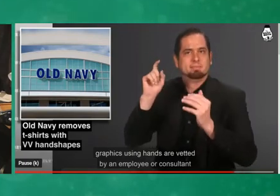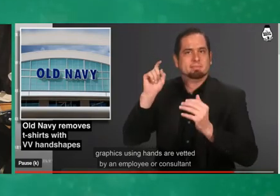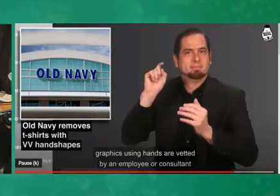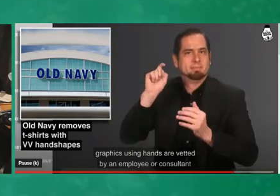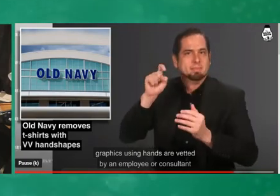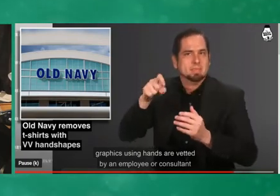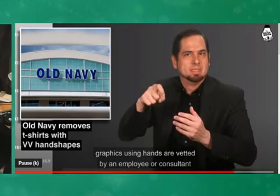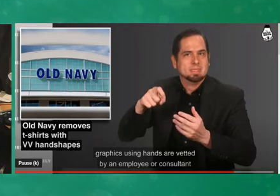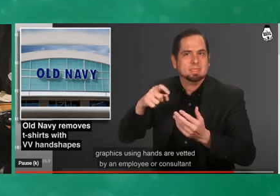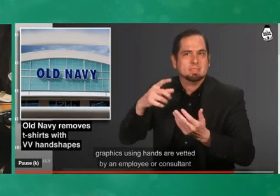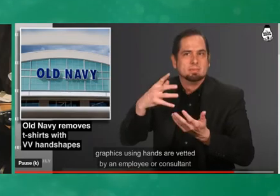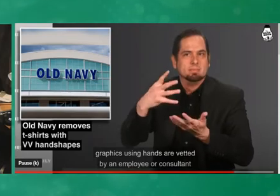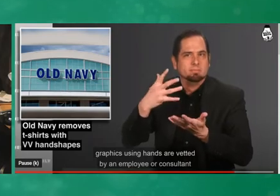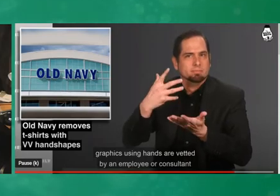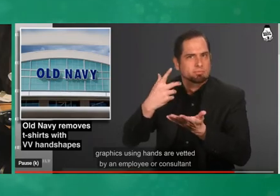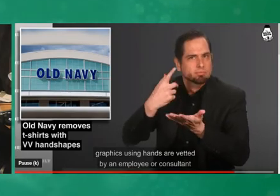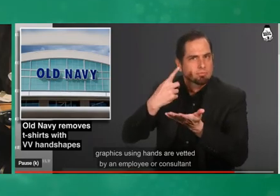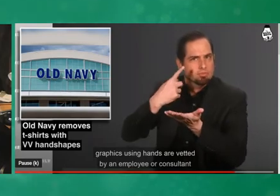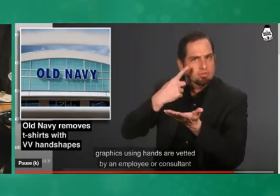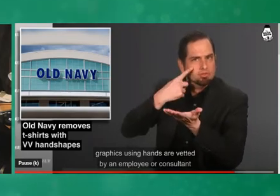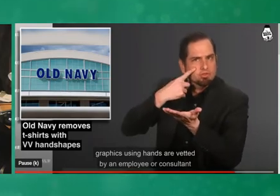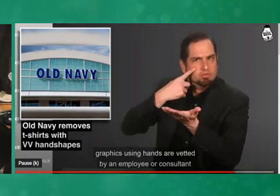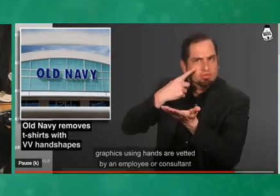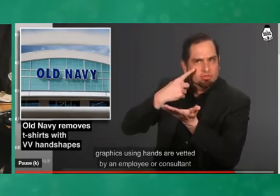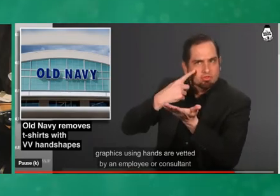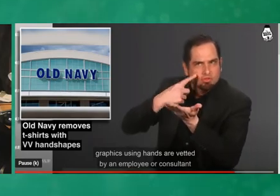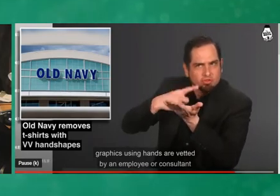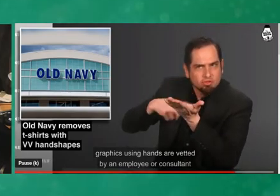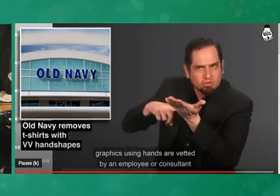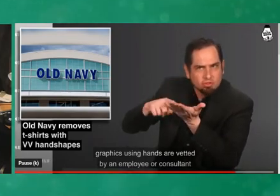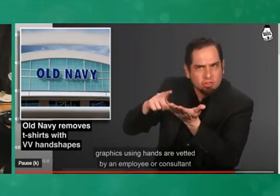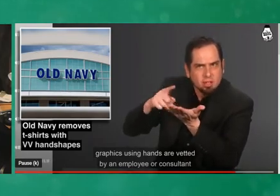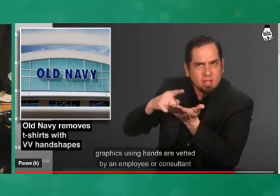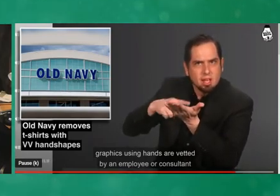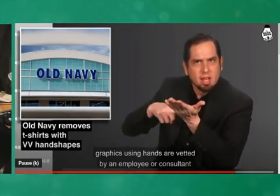hands, should, you know, be